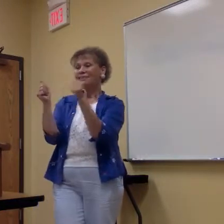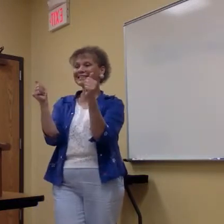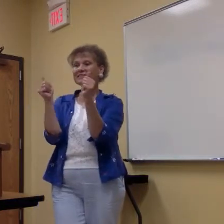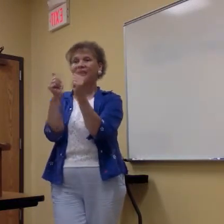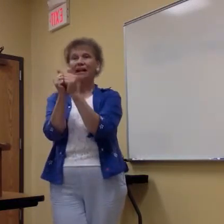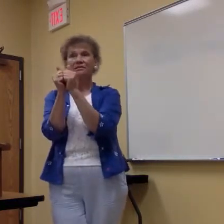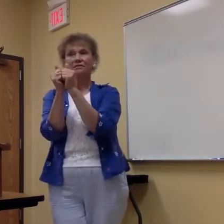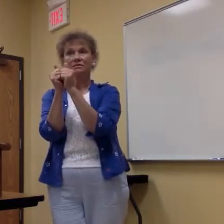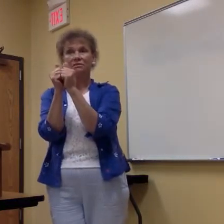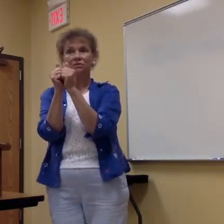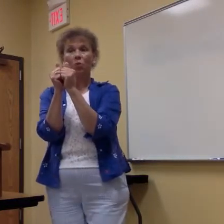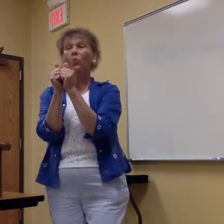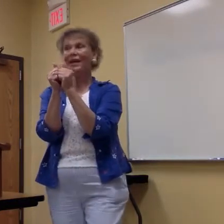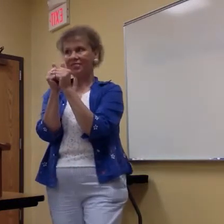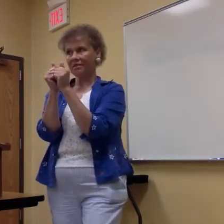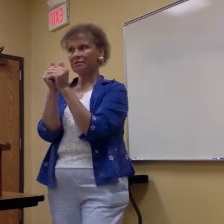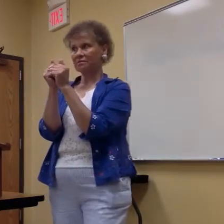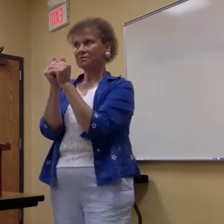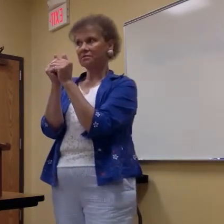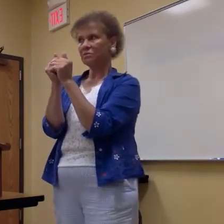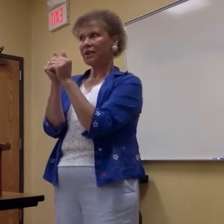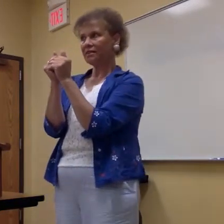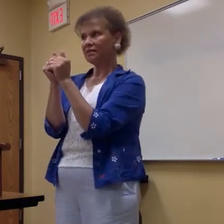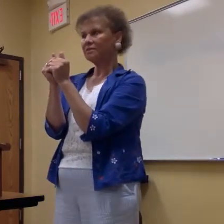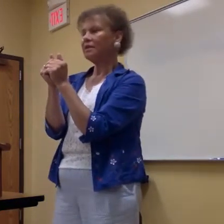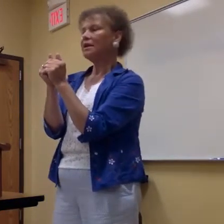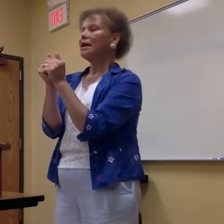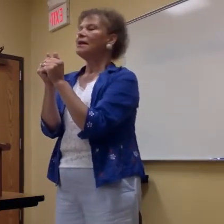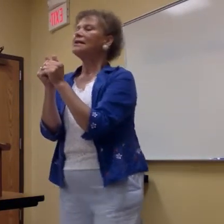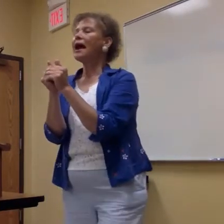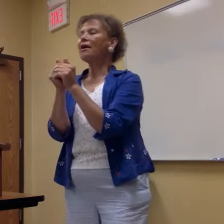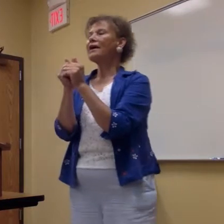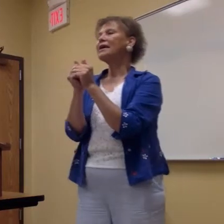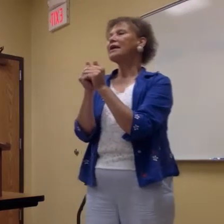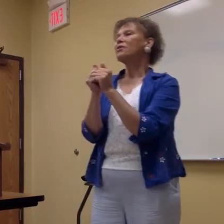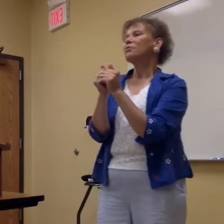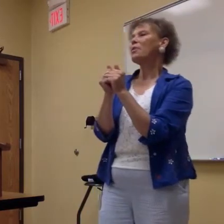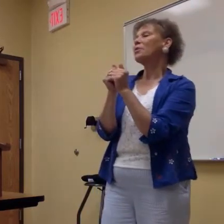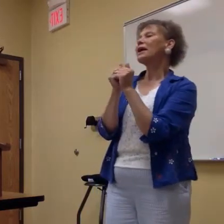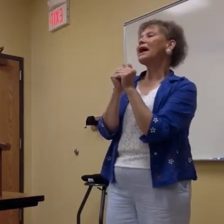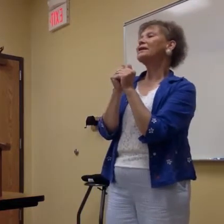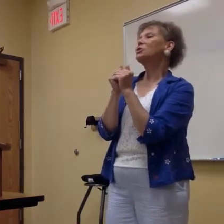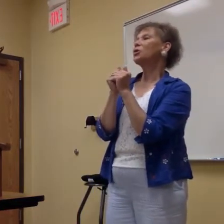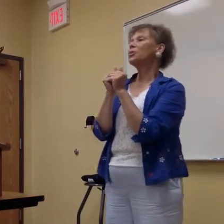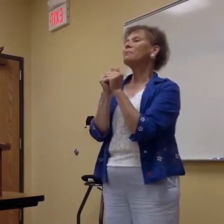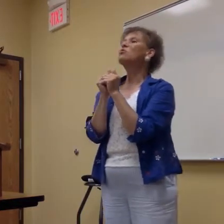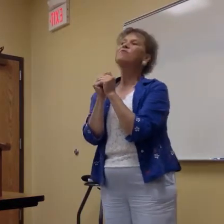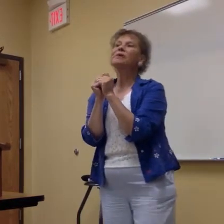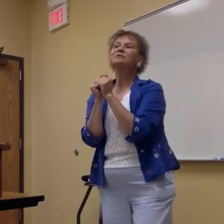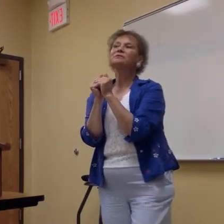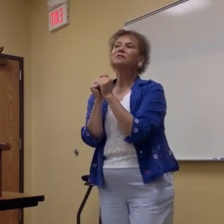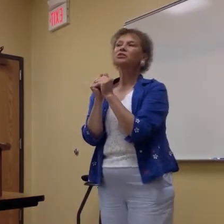With. Now, remember I can incorporate movement. So if I